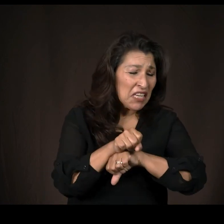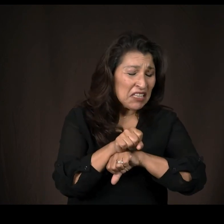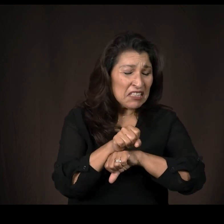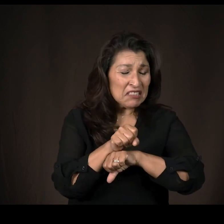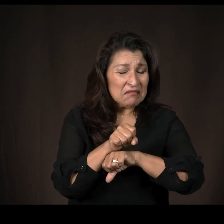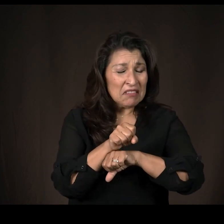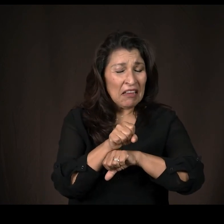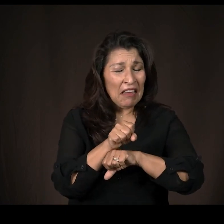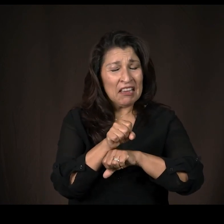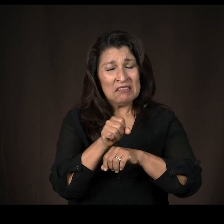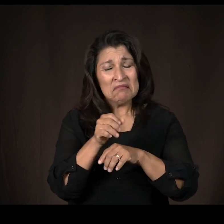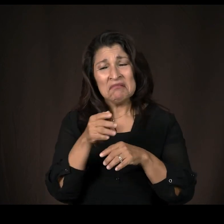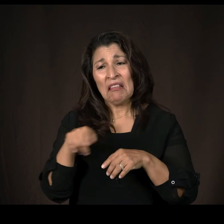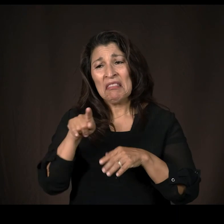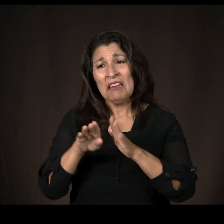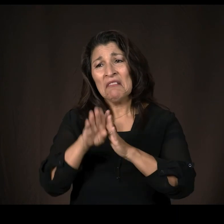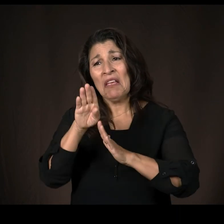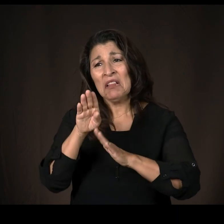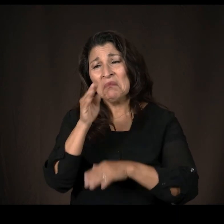defeated, and even apathetic.